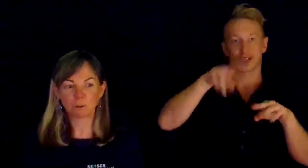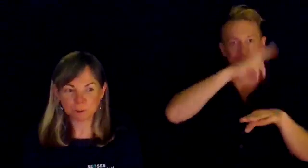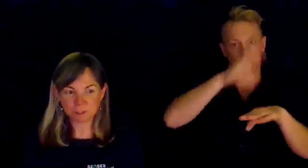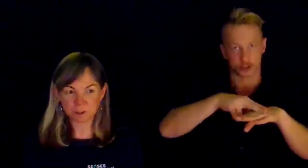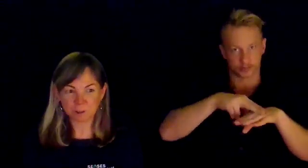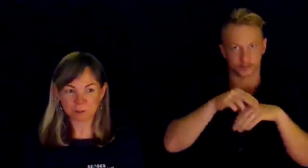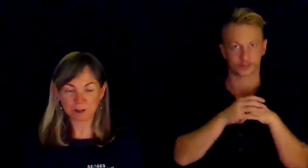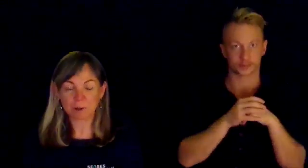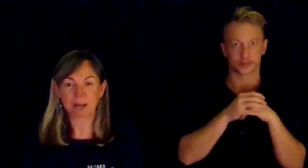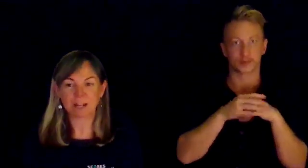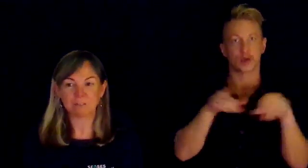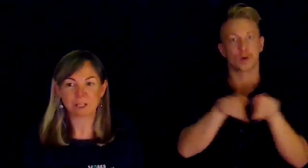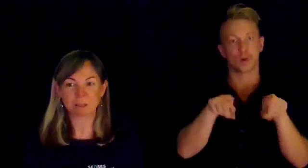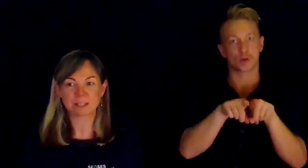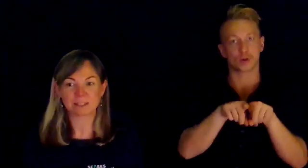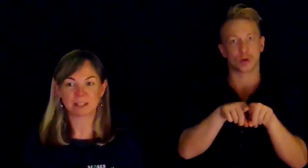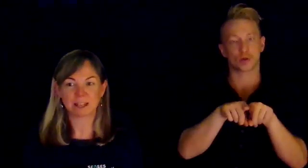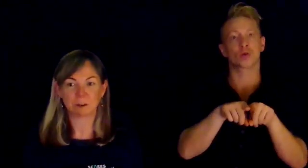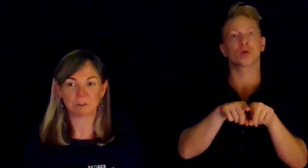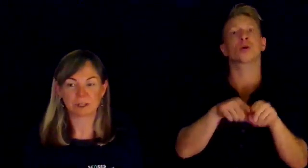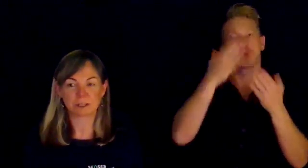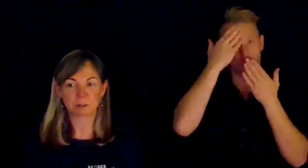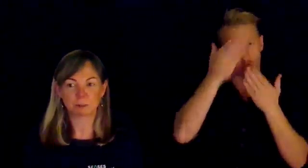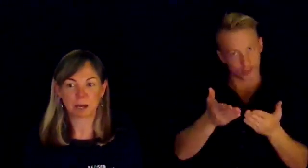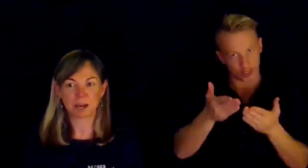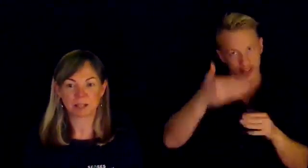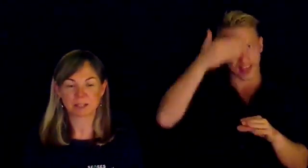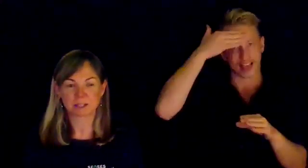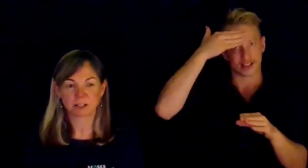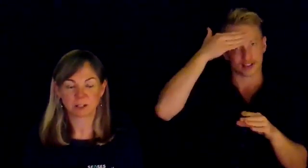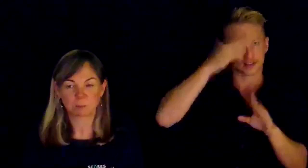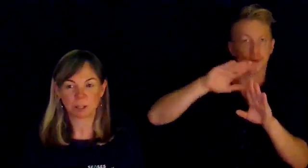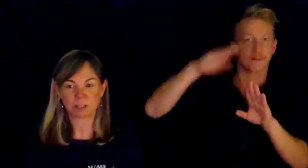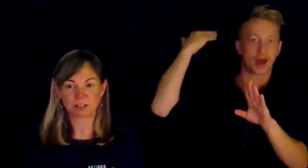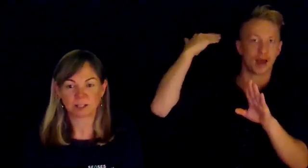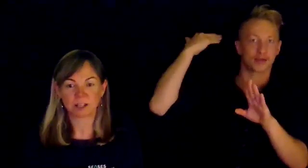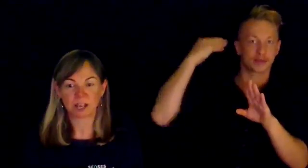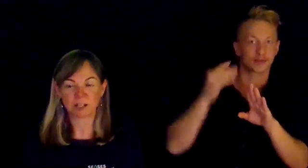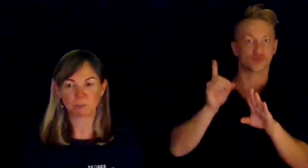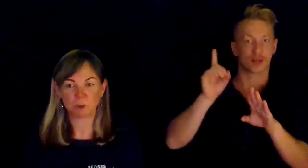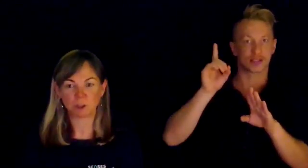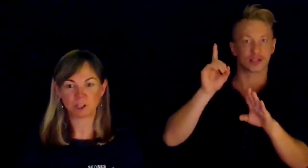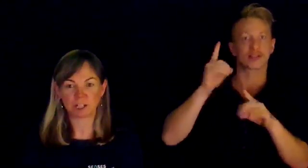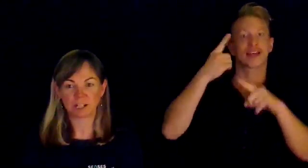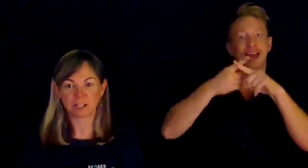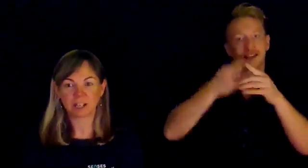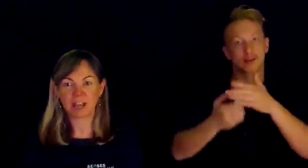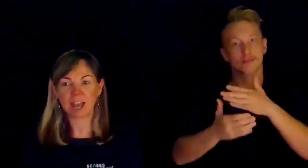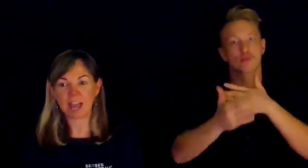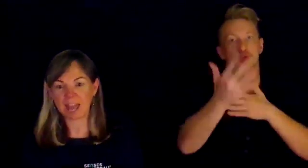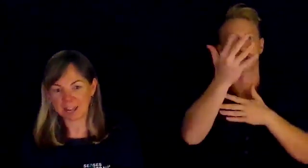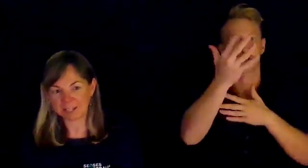We also pay respects to their elders past, present and